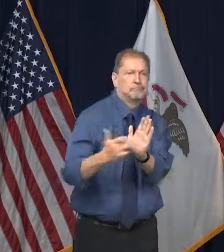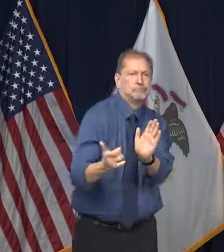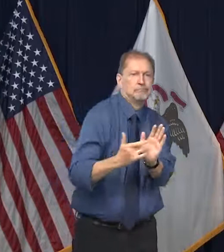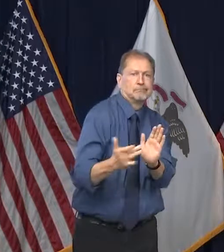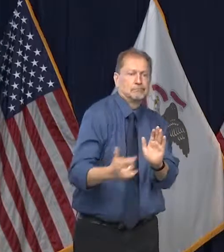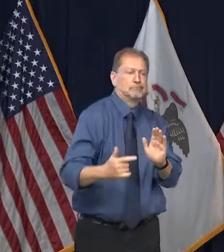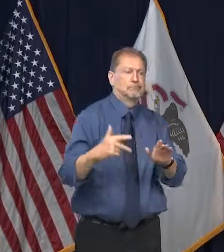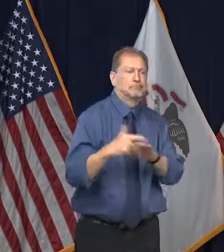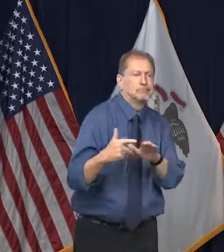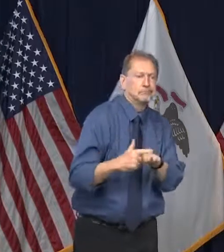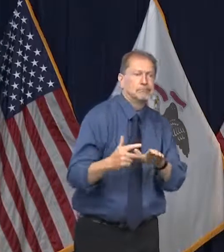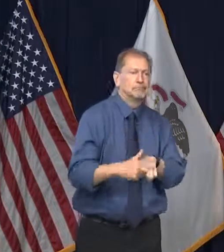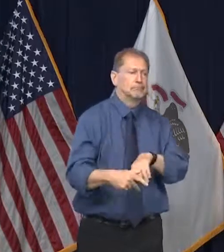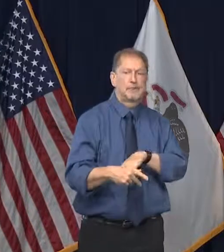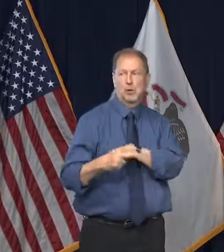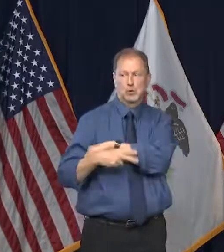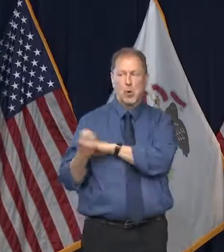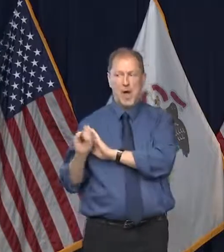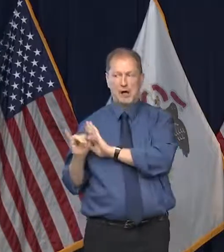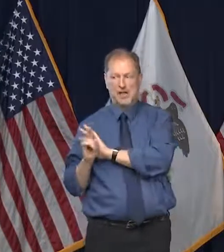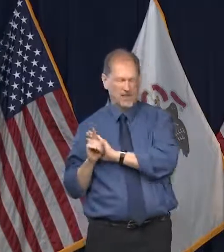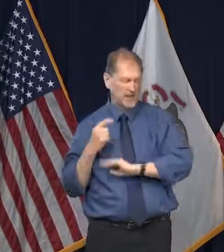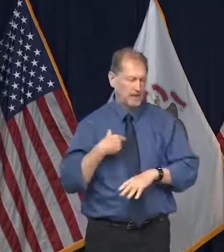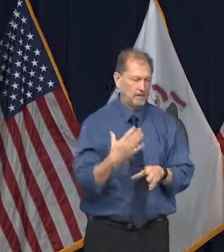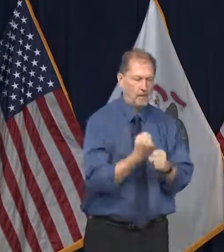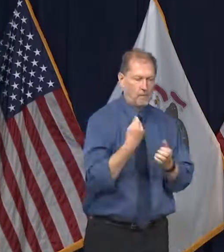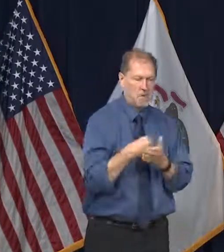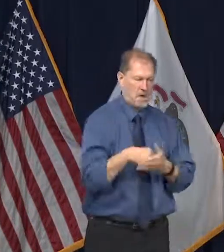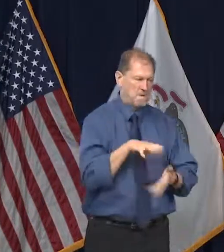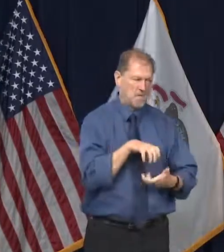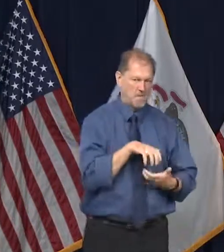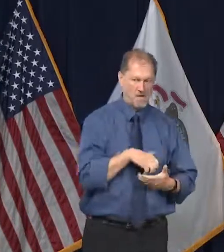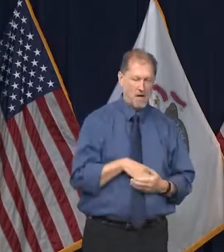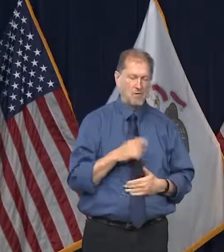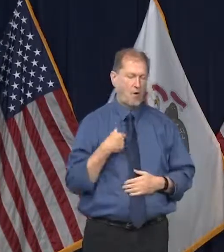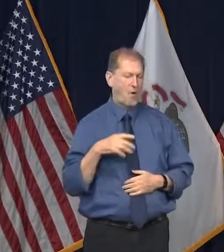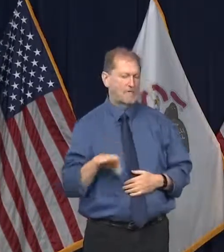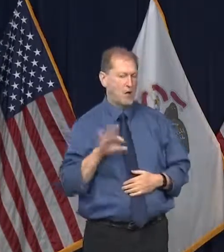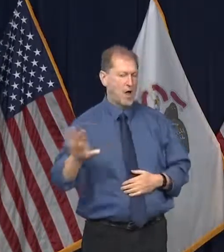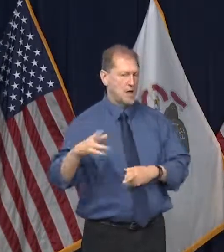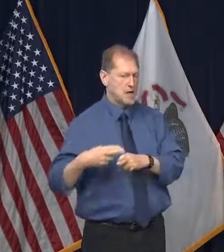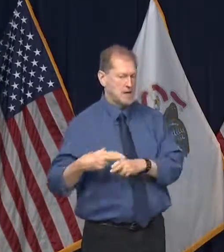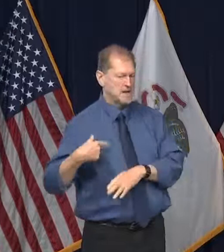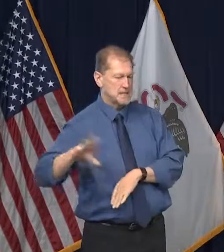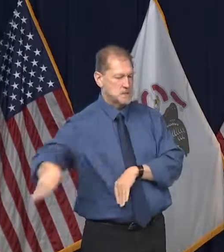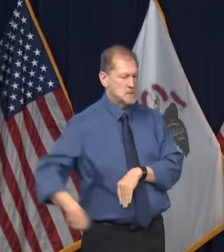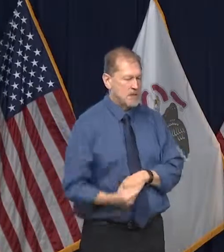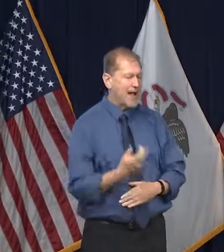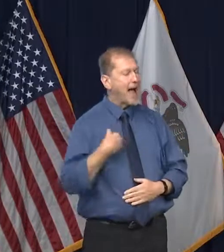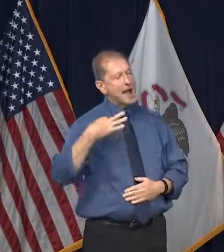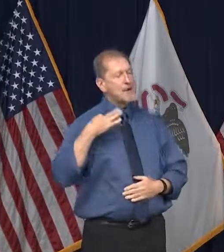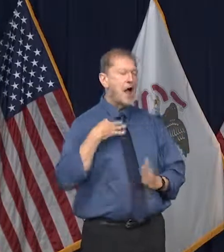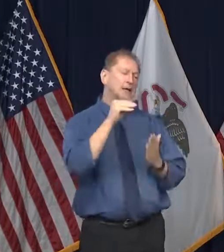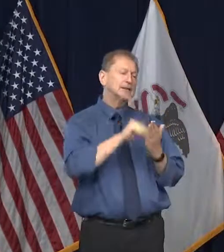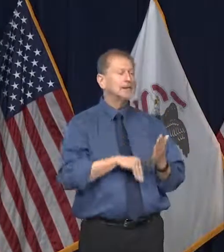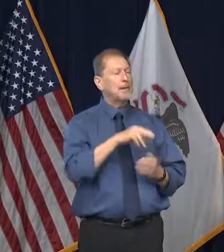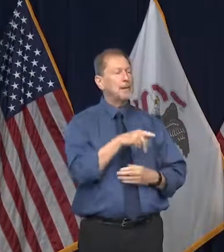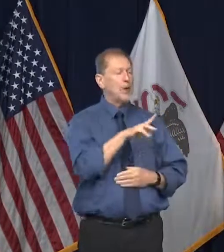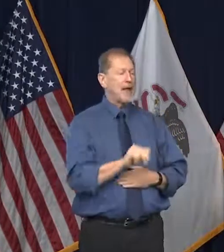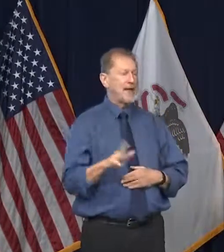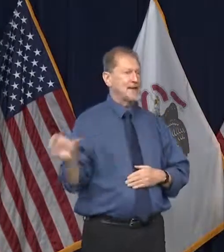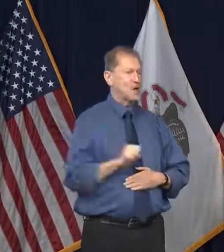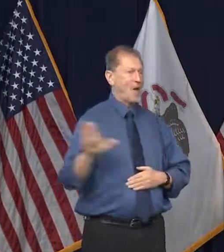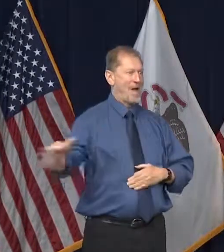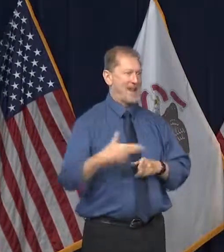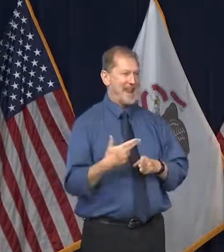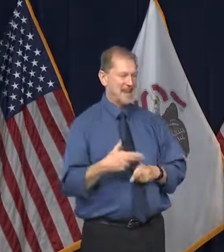identities or, trying to figure out somebody's name and using it in a PUA application. And so